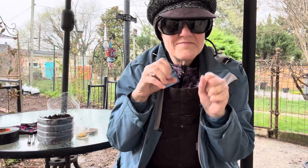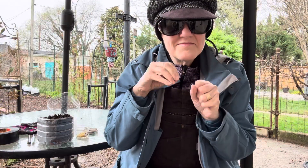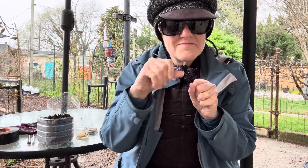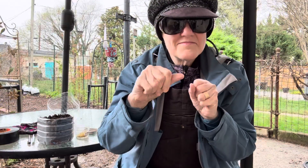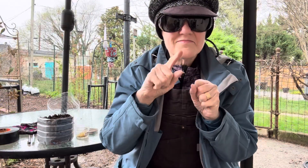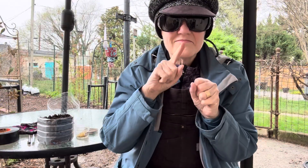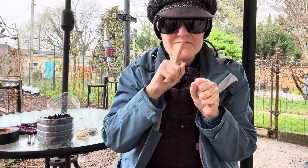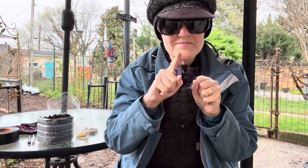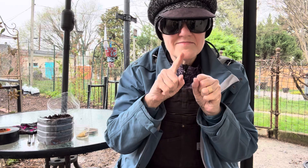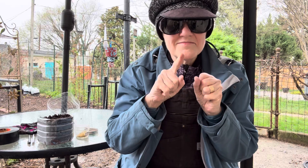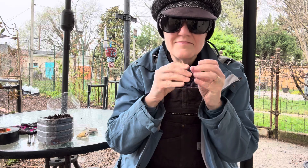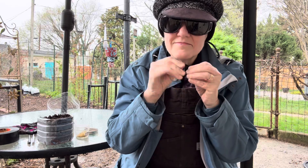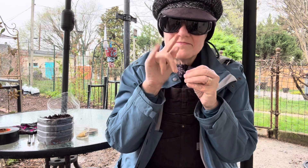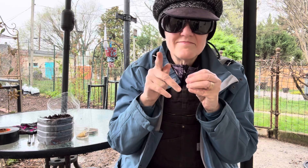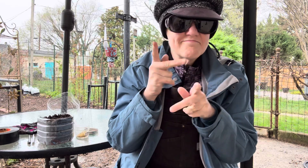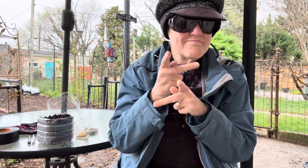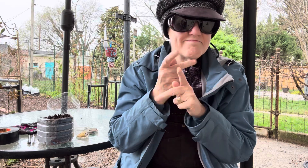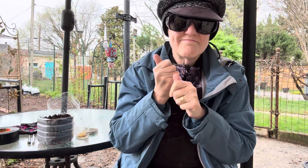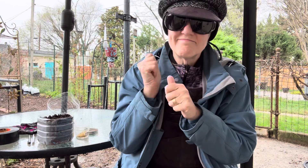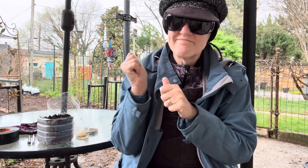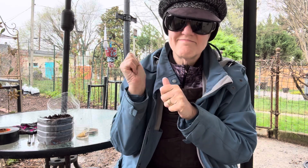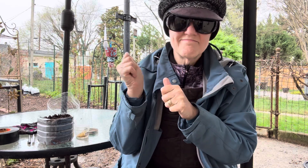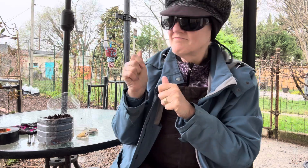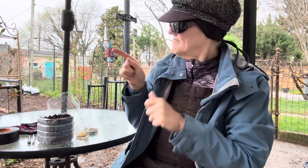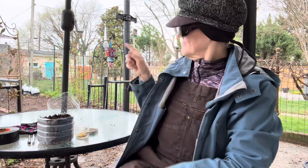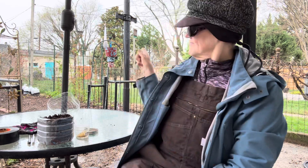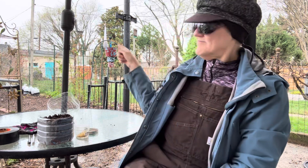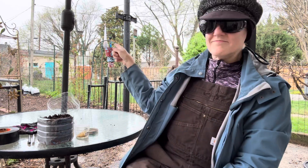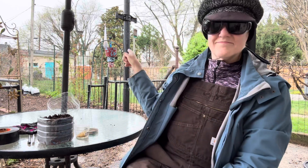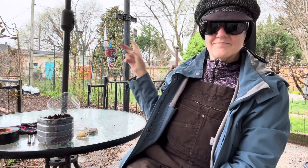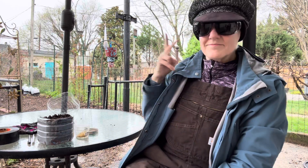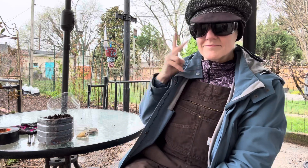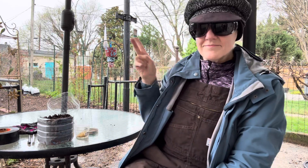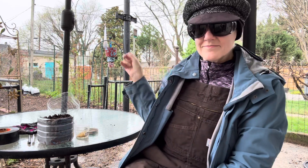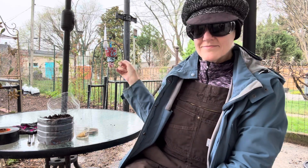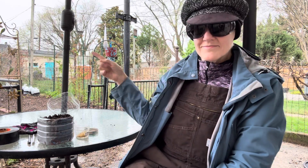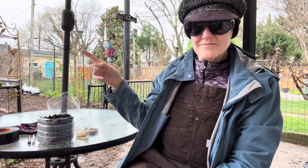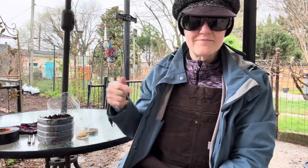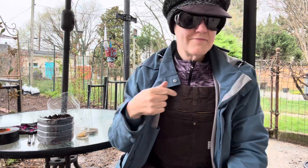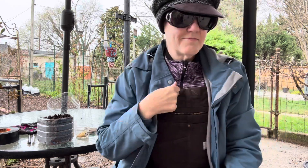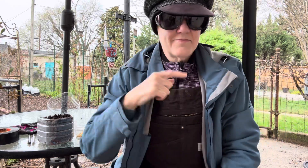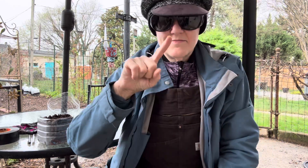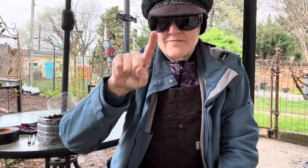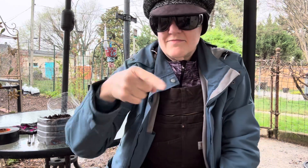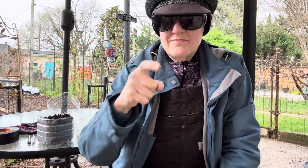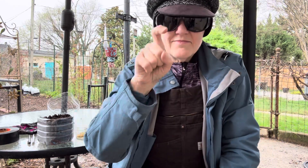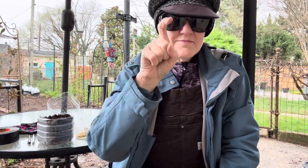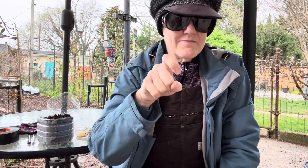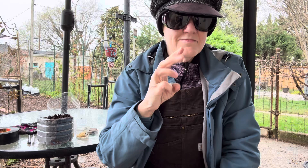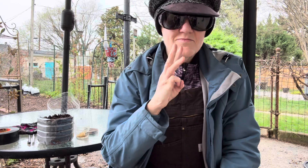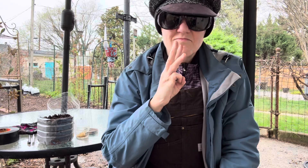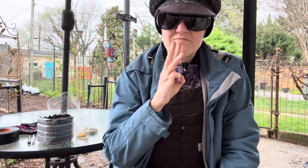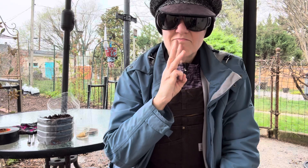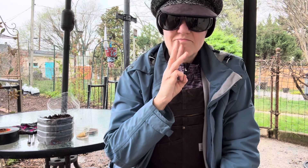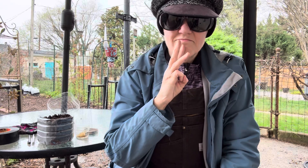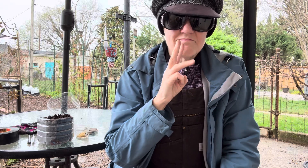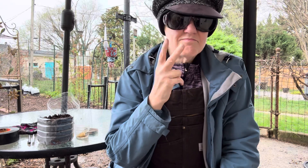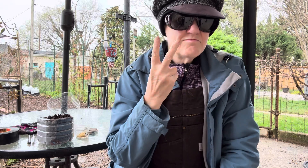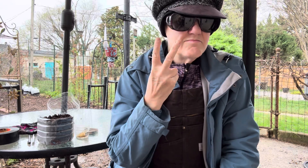What's nice about winter sowing is they mostly take care of themselves. See the jugs out there? I've only had to water them 2